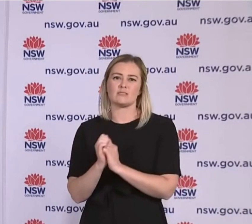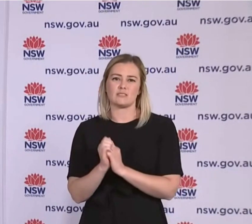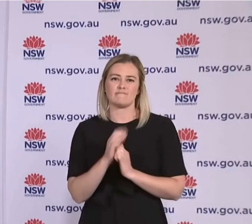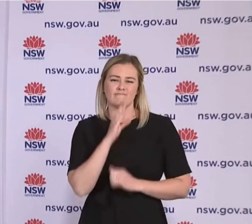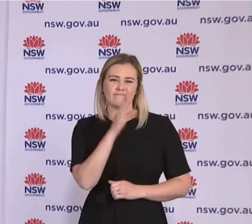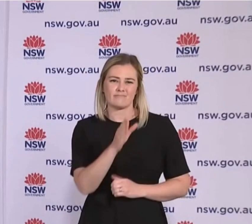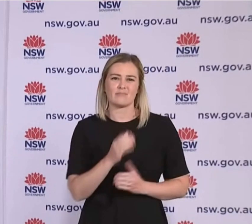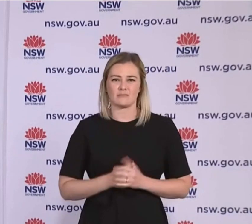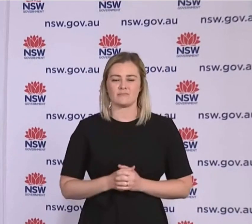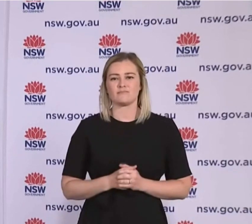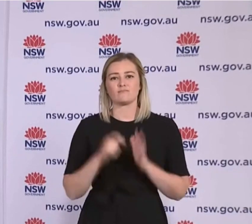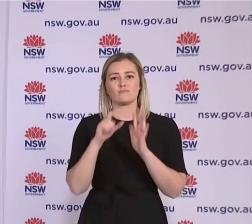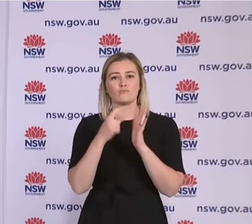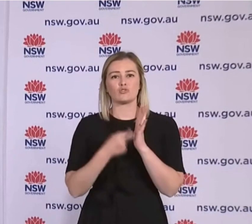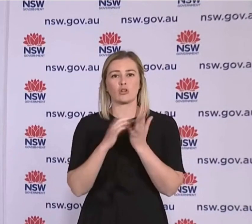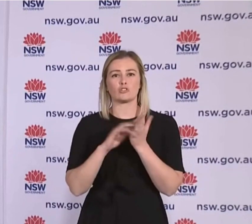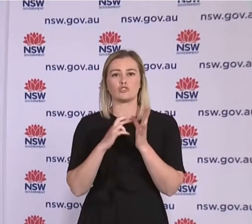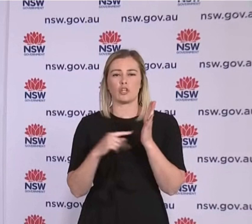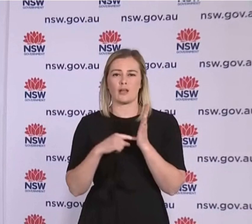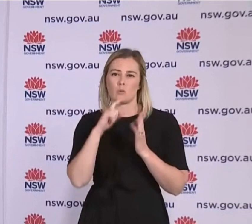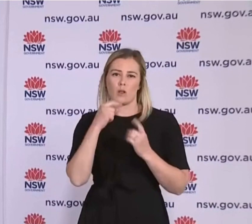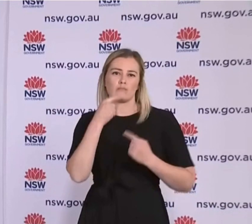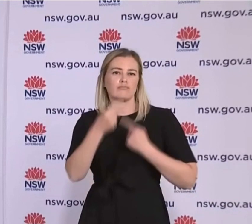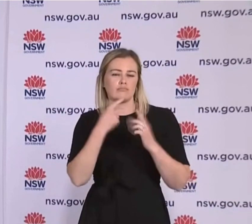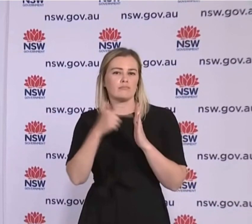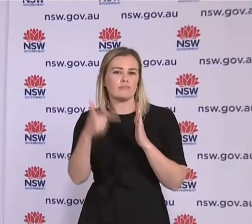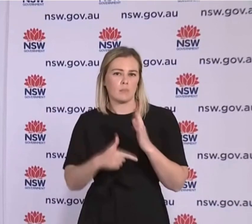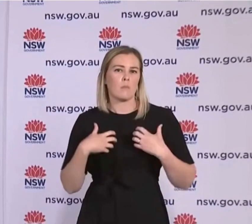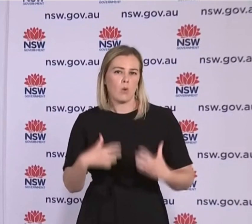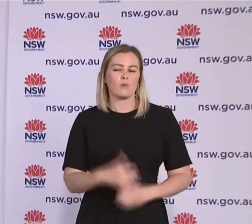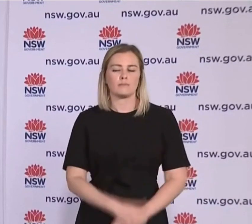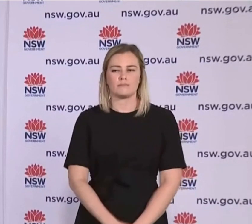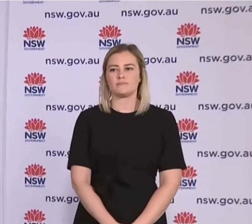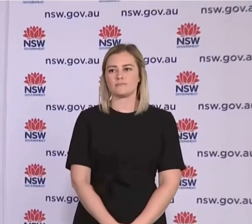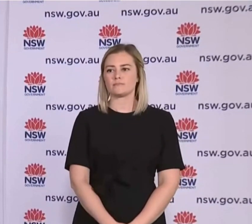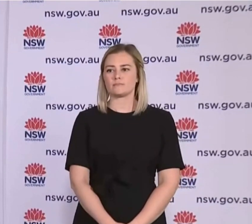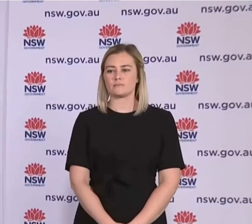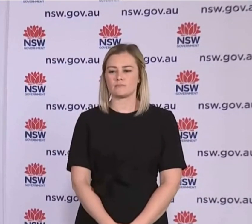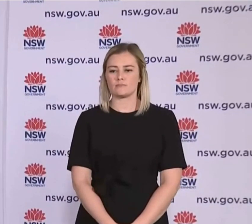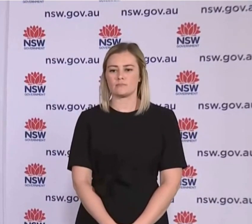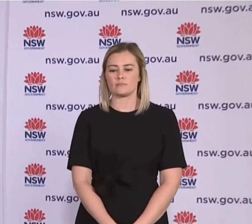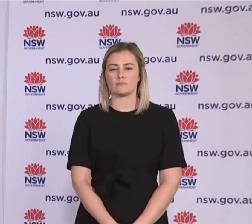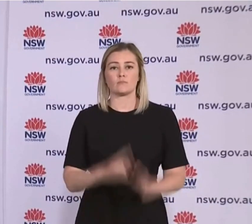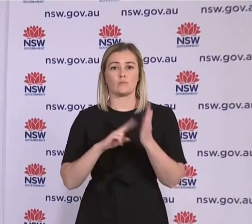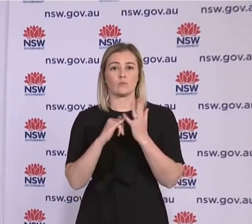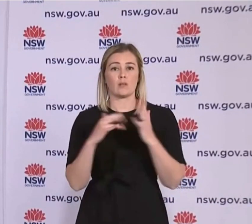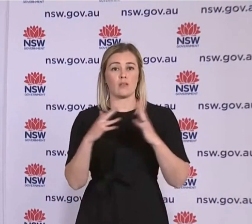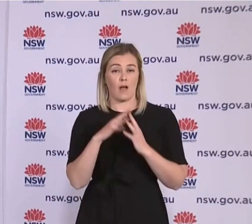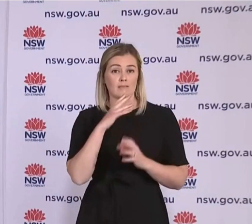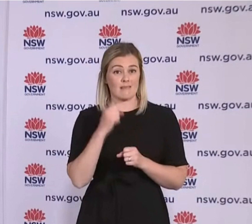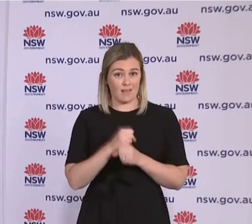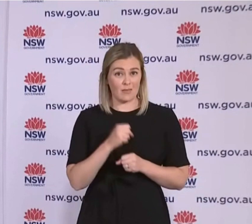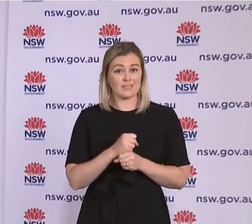5 individuals, which Dr. Chant will provide greater detail on. The New South Wales Government is well on the